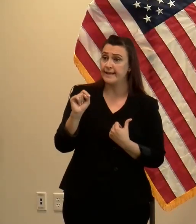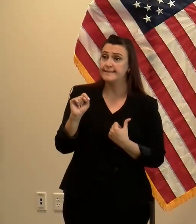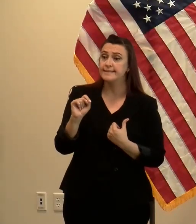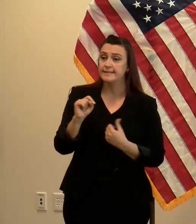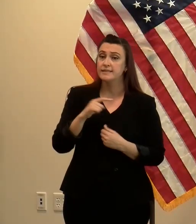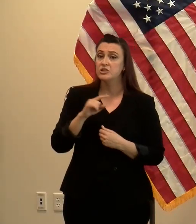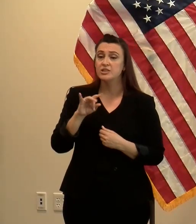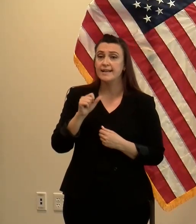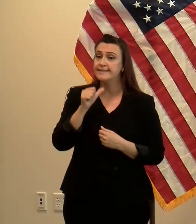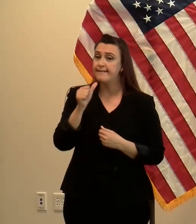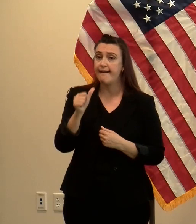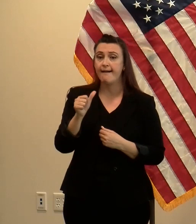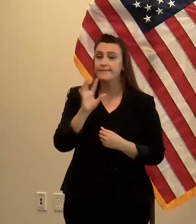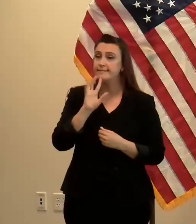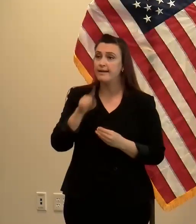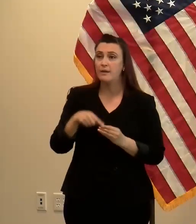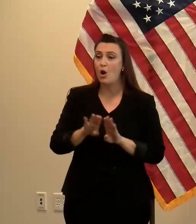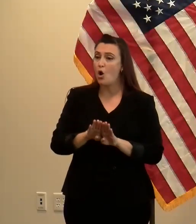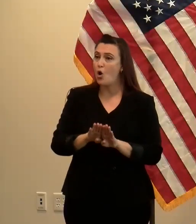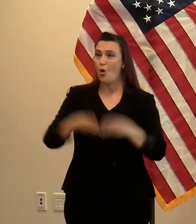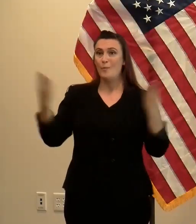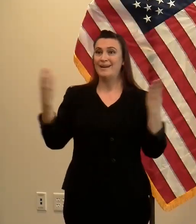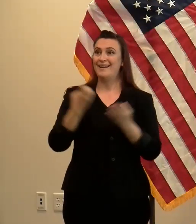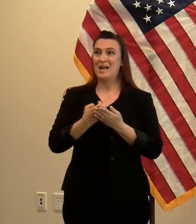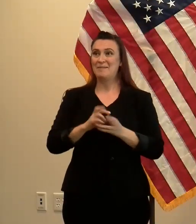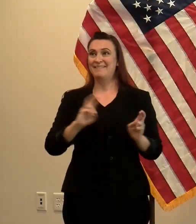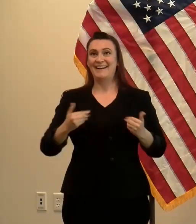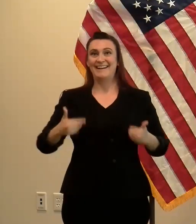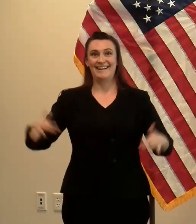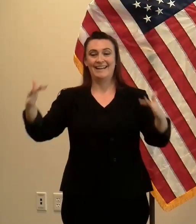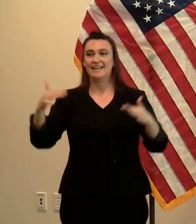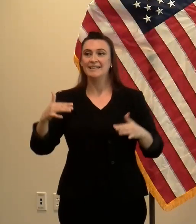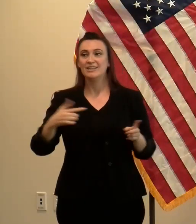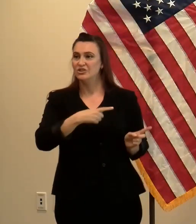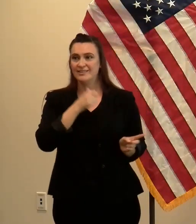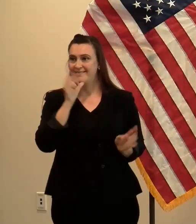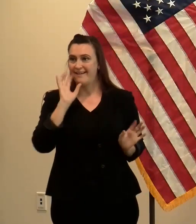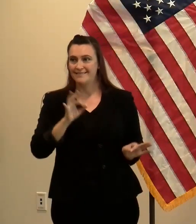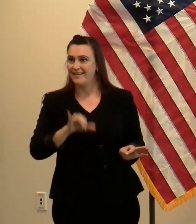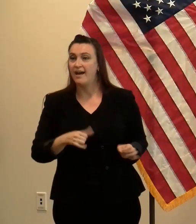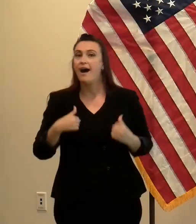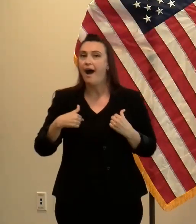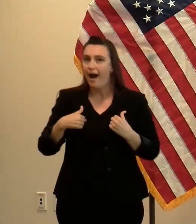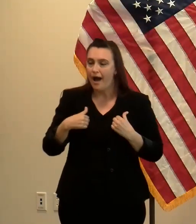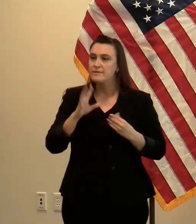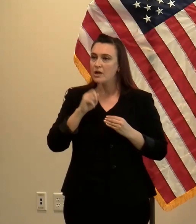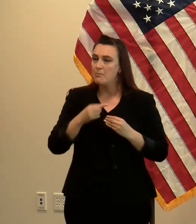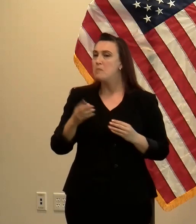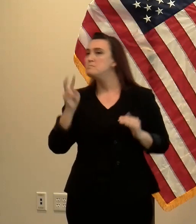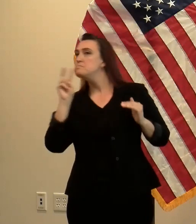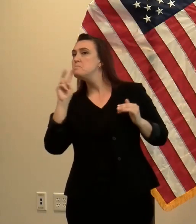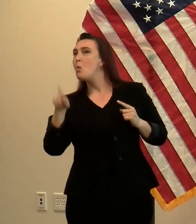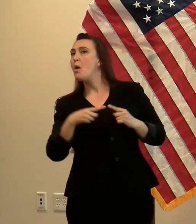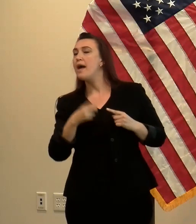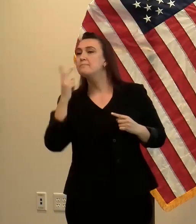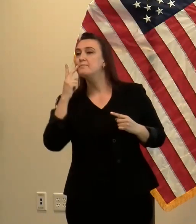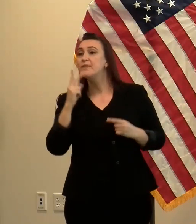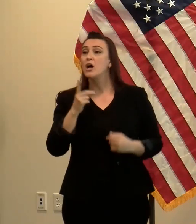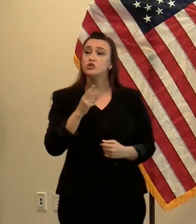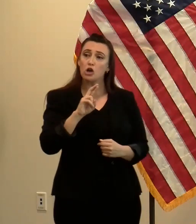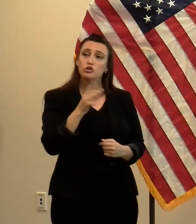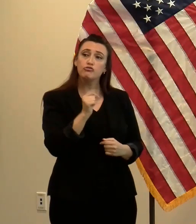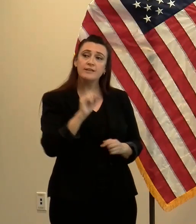is not talking about reopening our economy. I'm talking about reopening our economy. Dr. Christ is focused